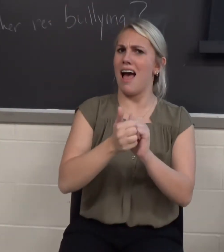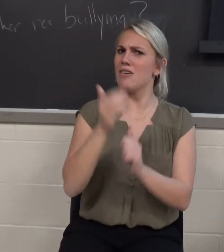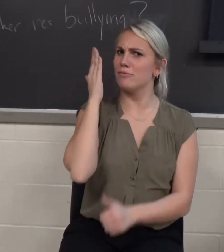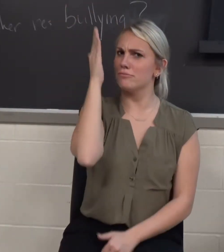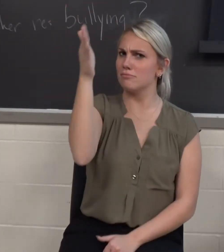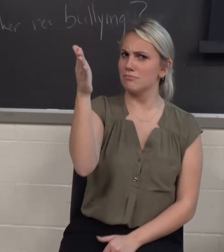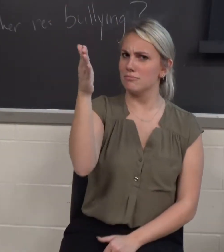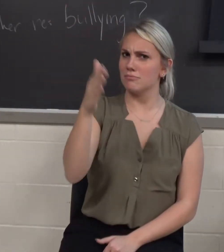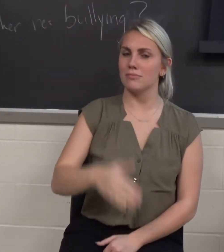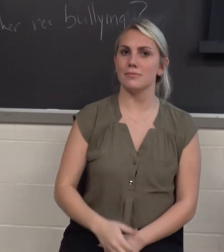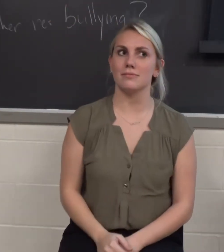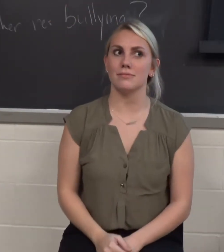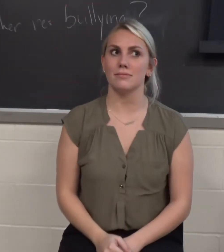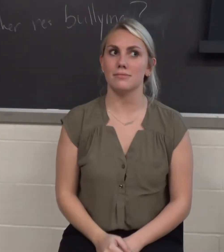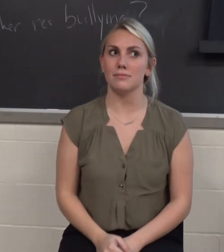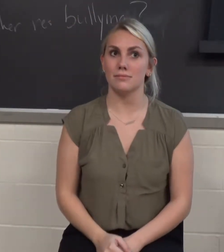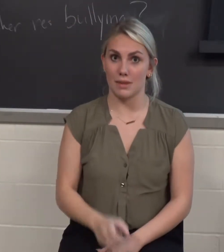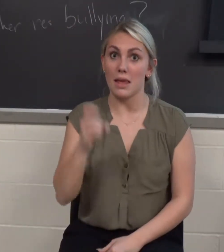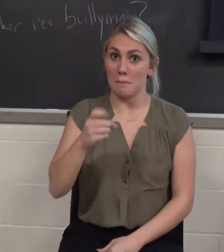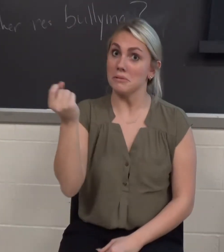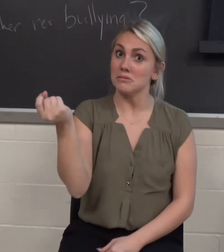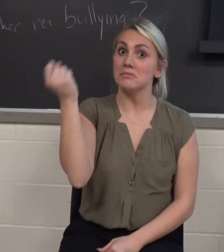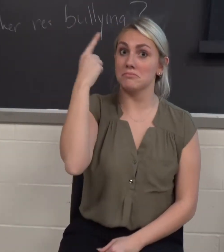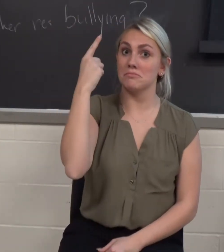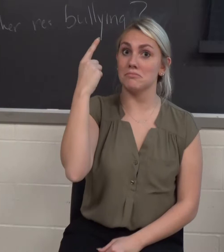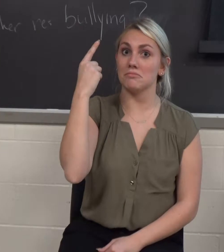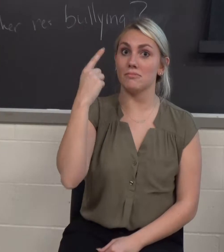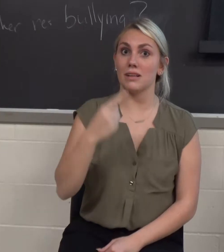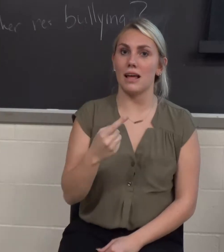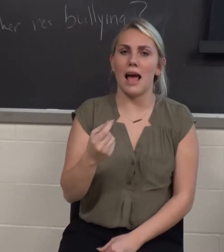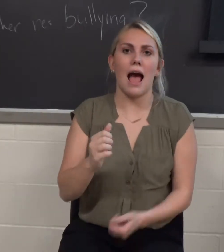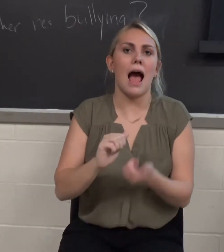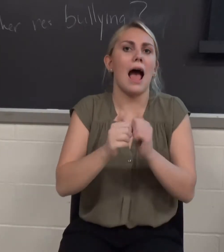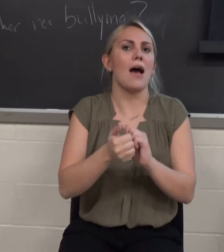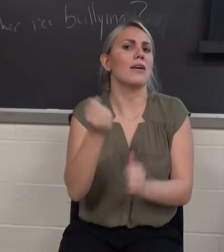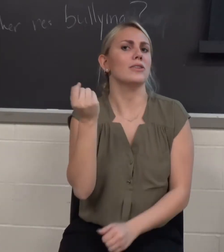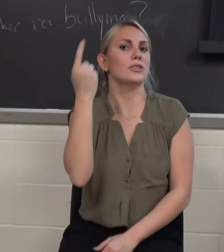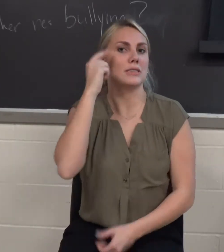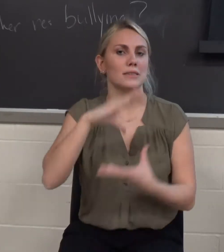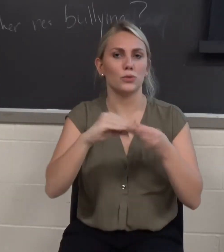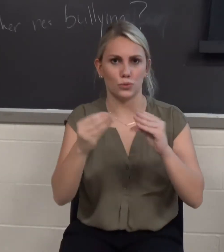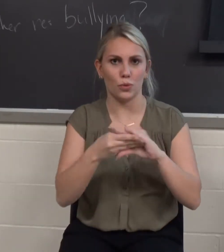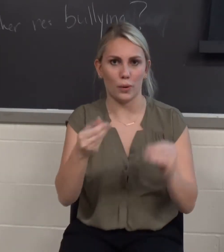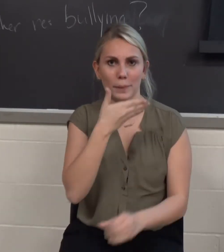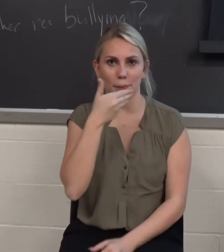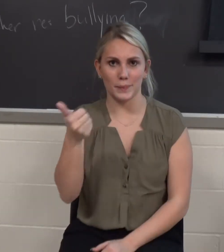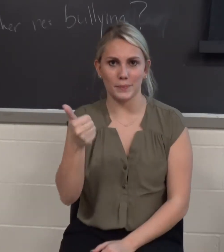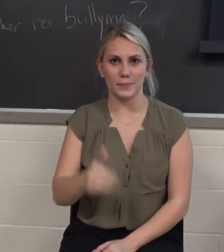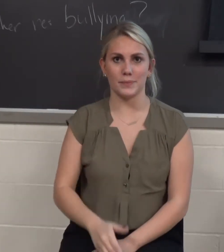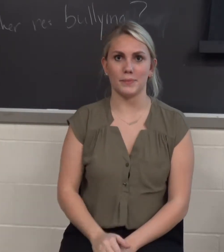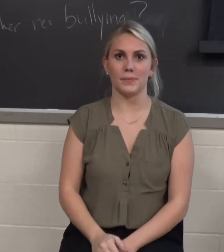We have to know these things so that we understand the story better. If I say it's a dark and stormy